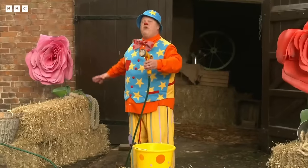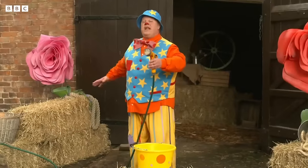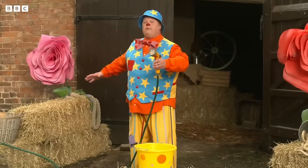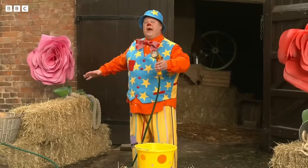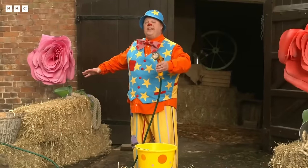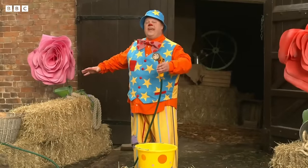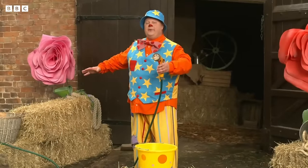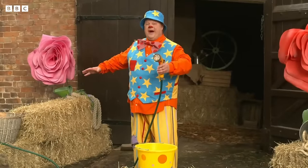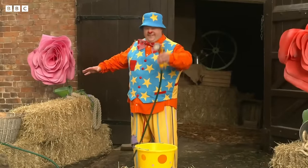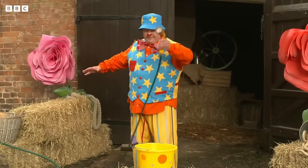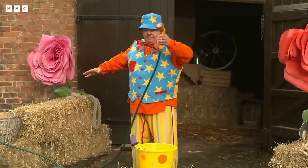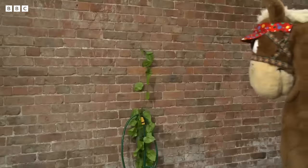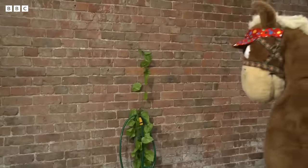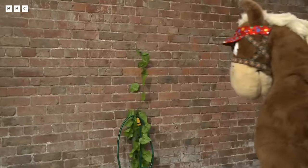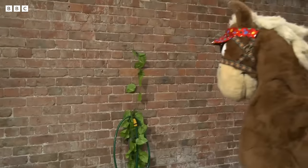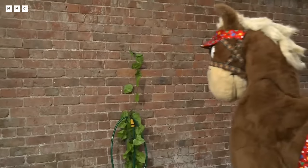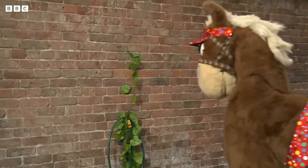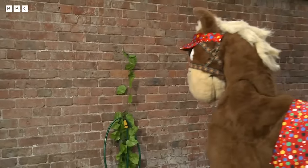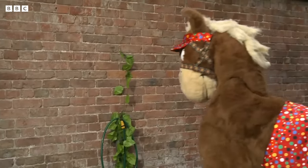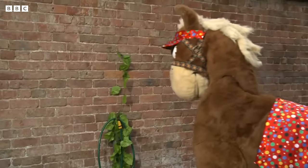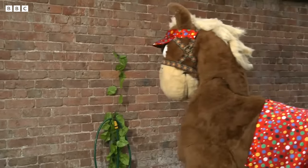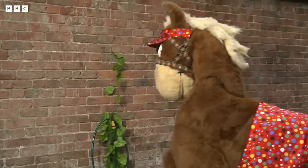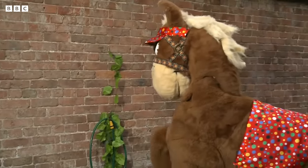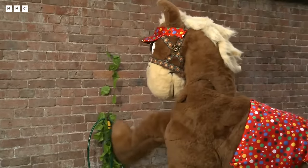Ready when you are, Spotty.